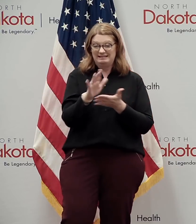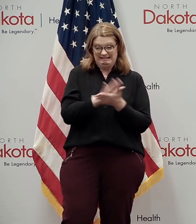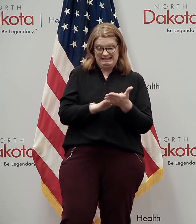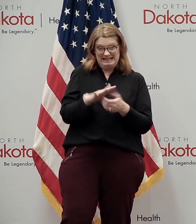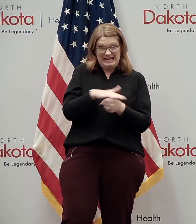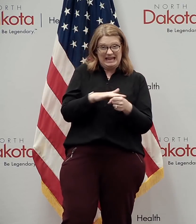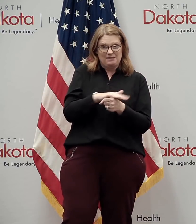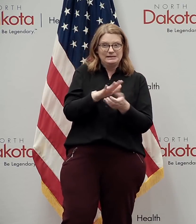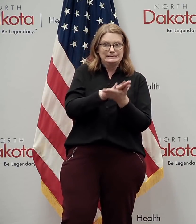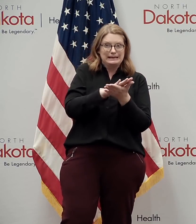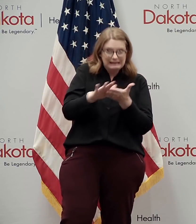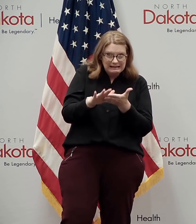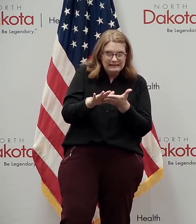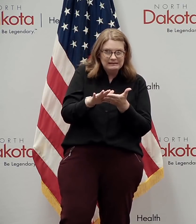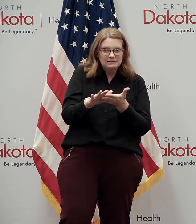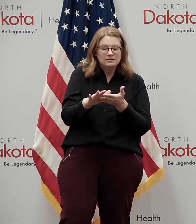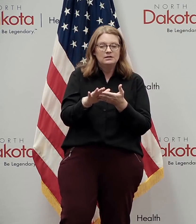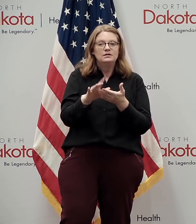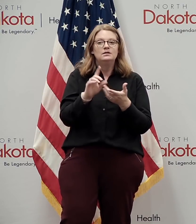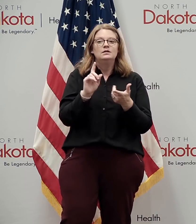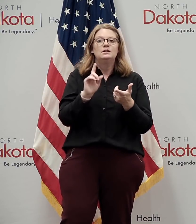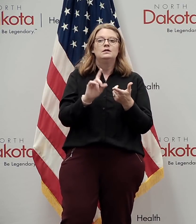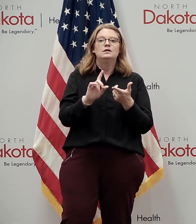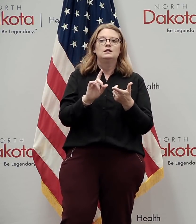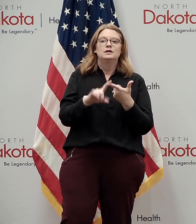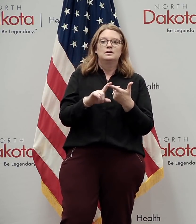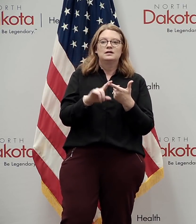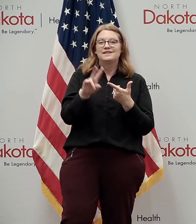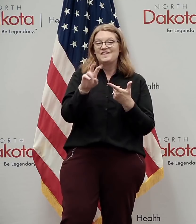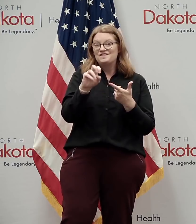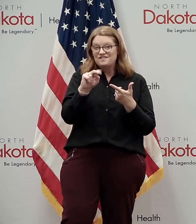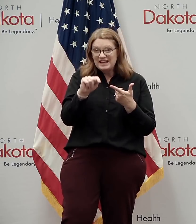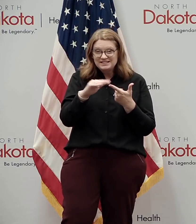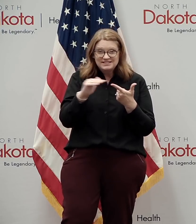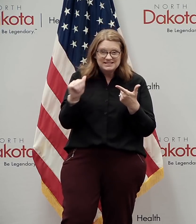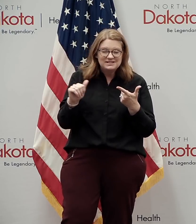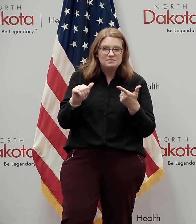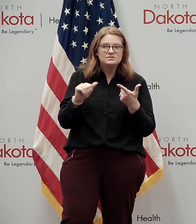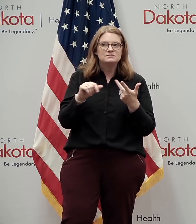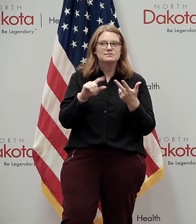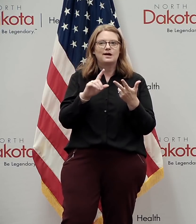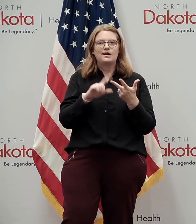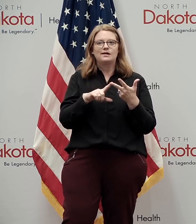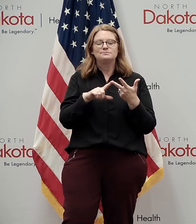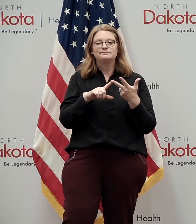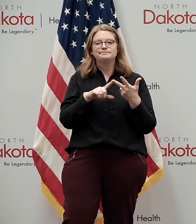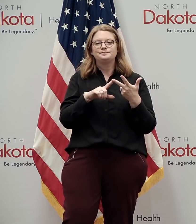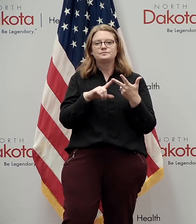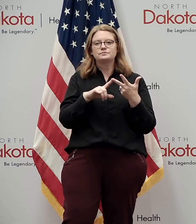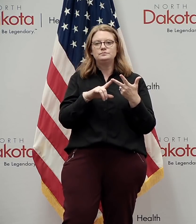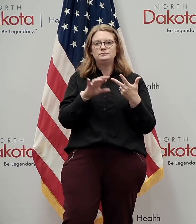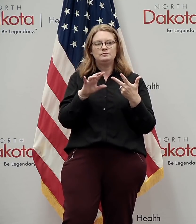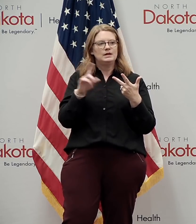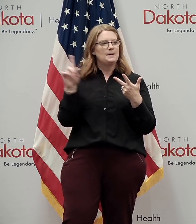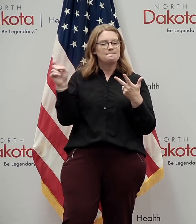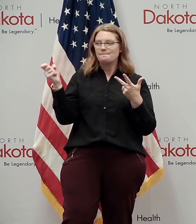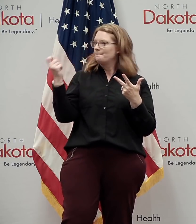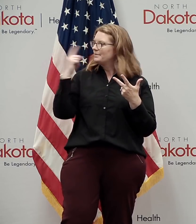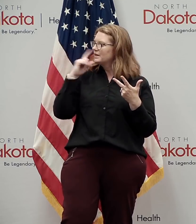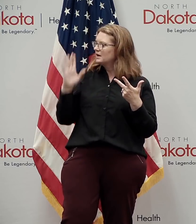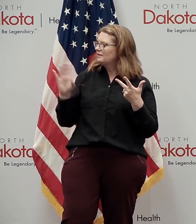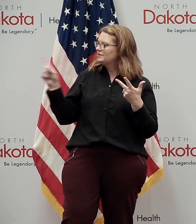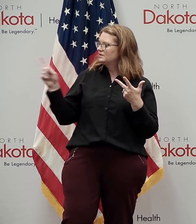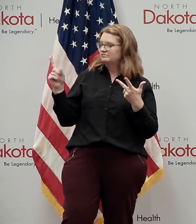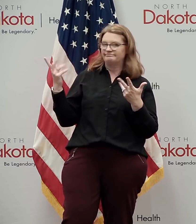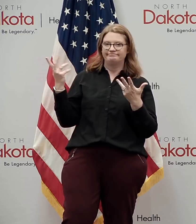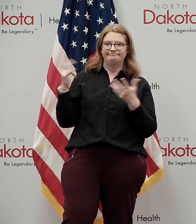again, knock the R factor down. We're looking at ventilation systems, but also something the governor has been on for probably